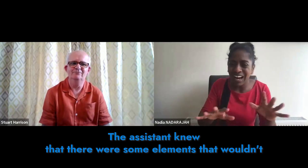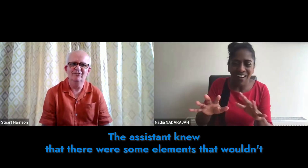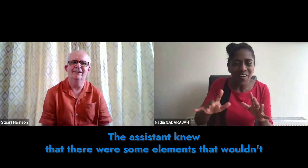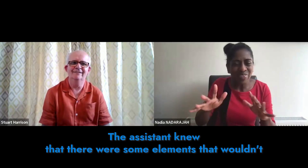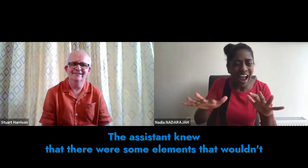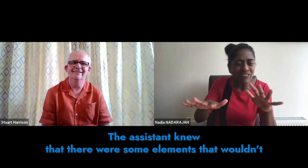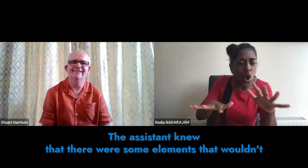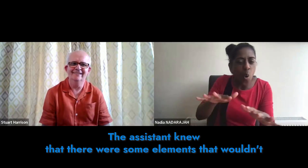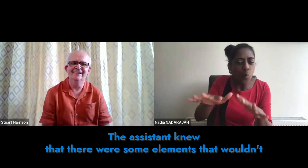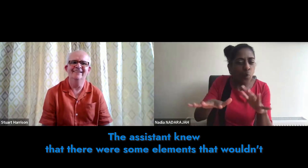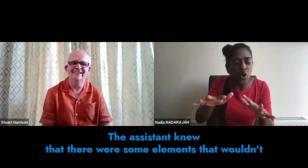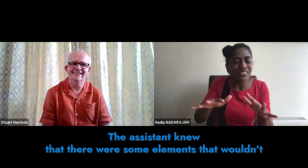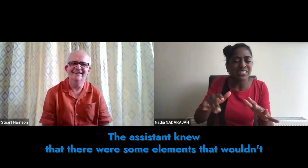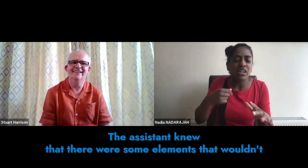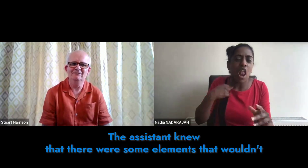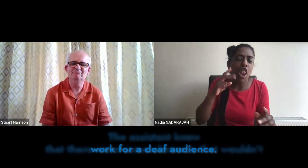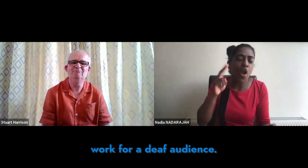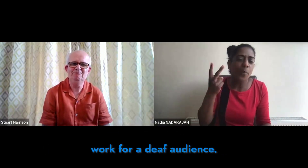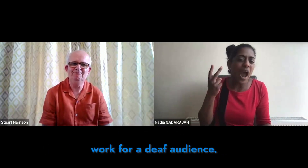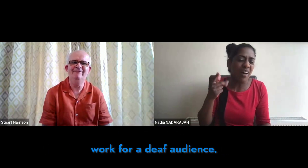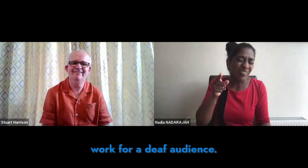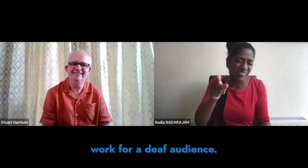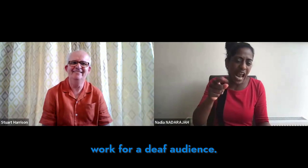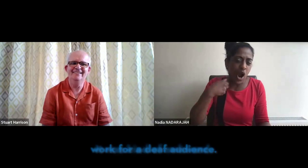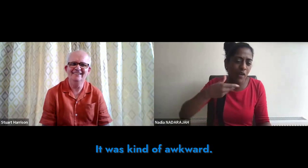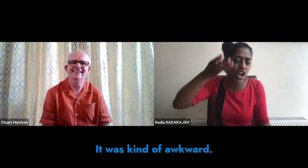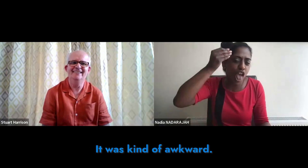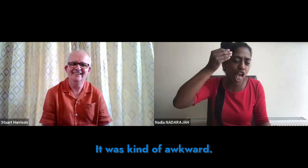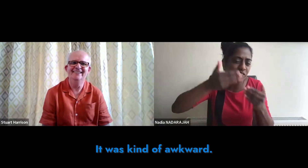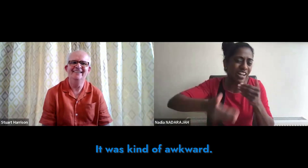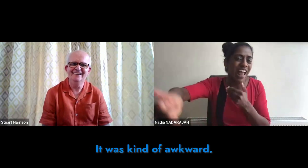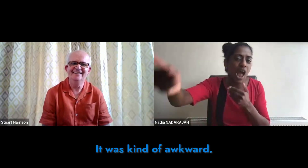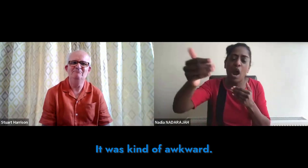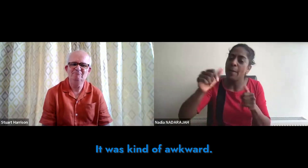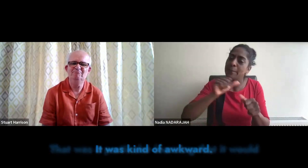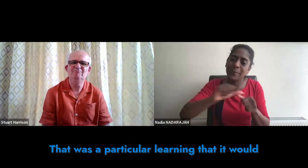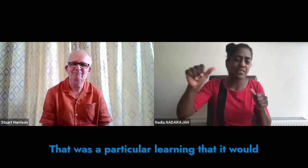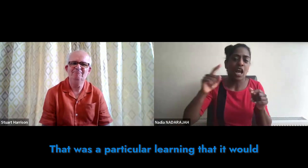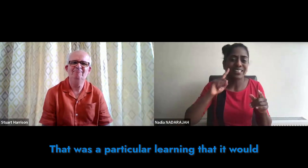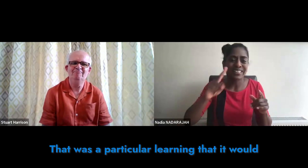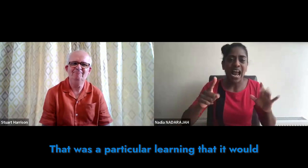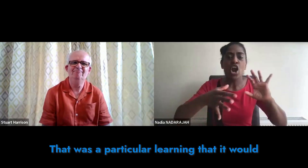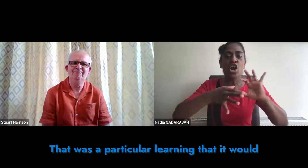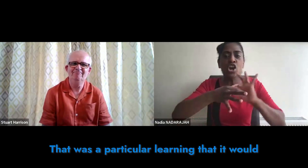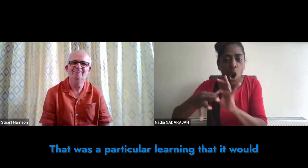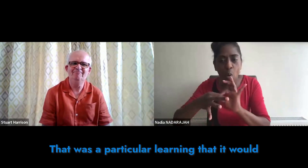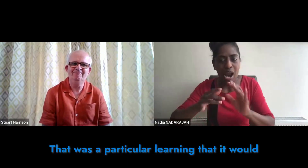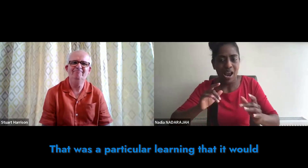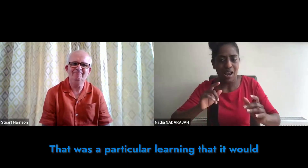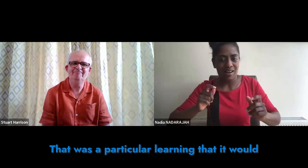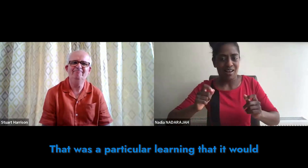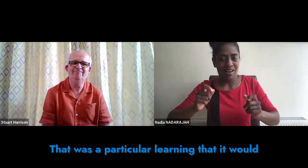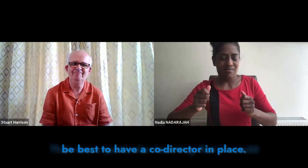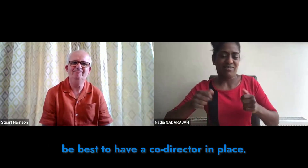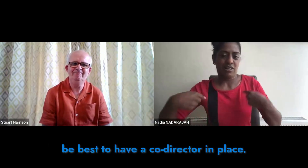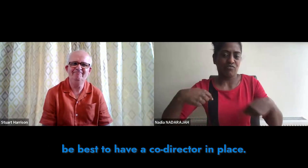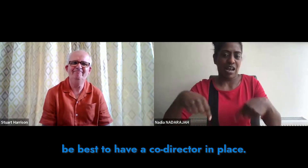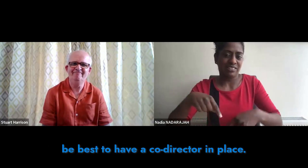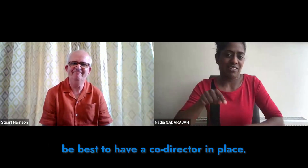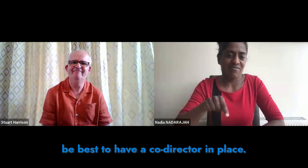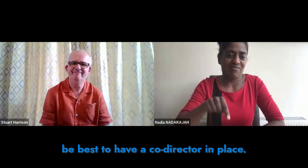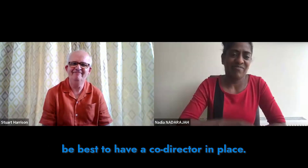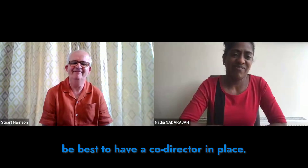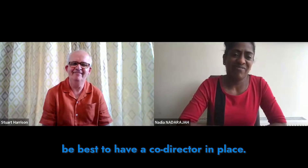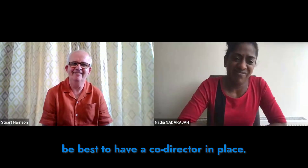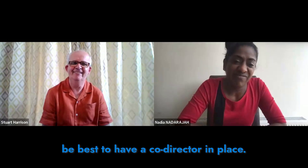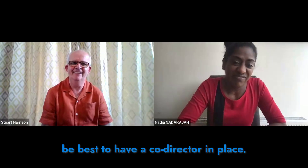assistant knew that there were some elements that wouldn't work for a deaf audience. It was kind of awkward. That was a particular learning, that it would be best